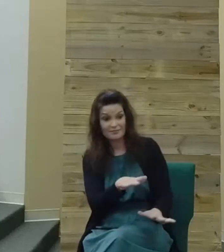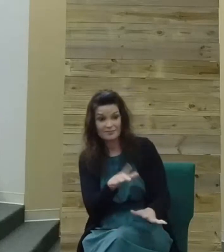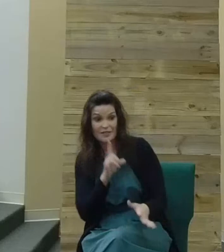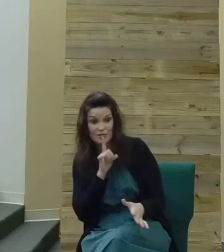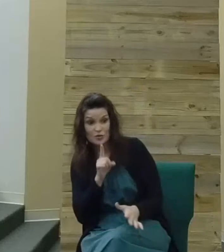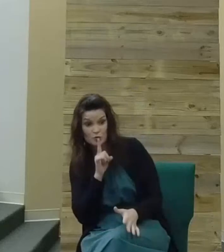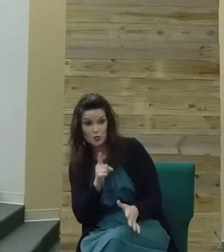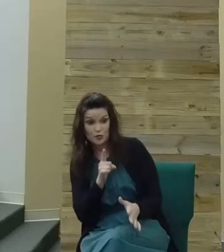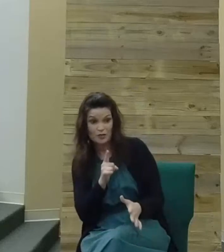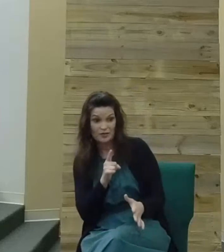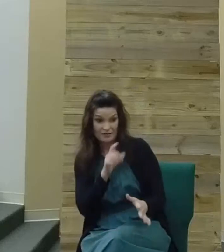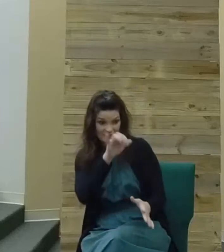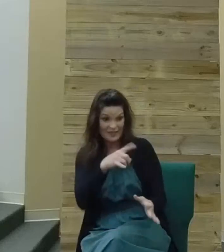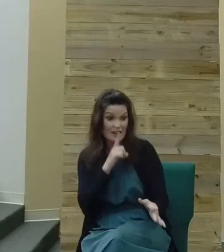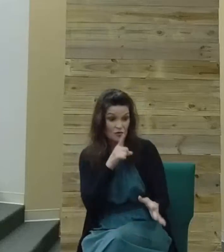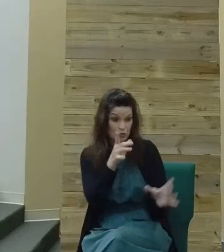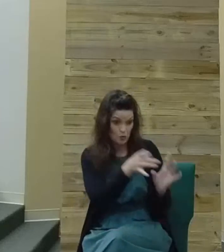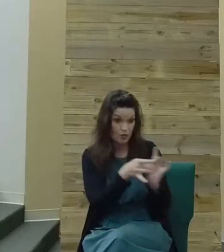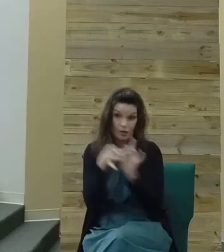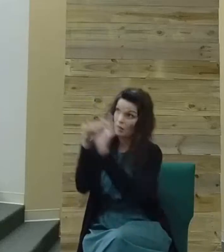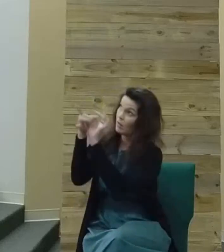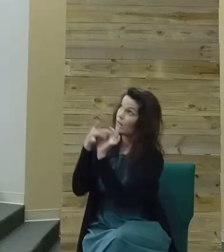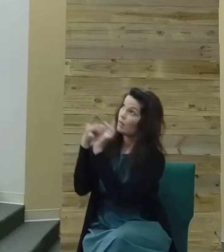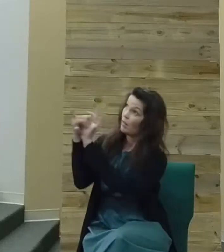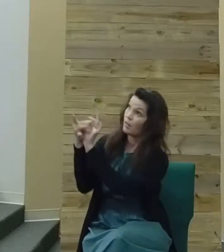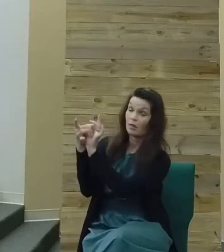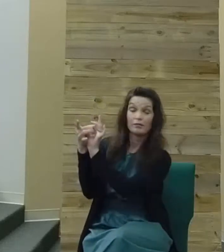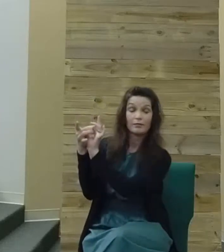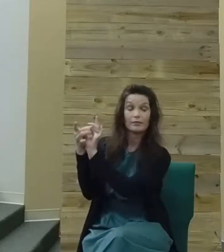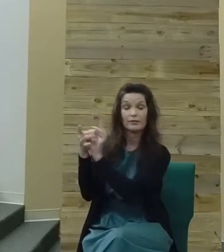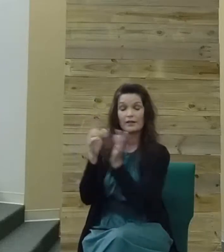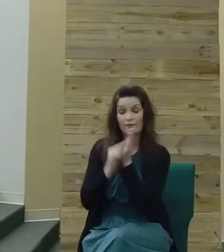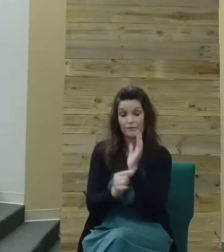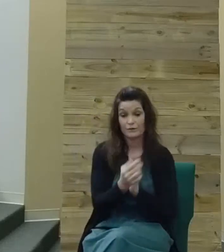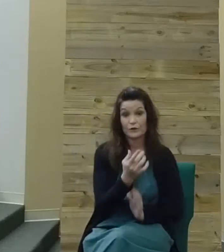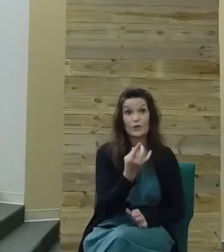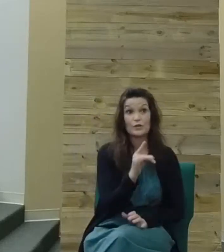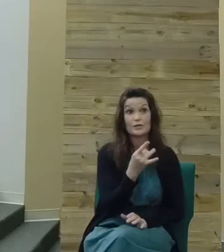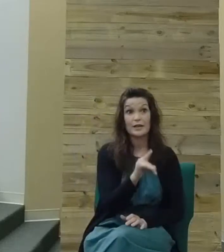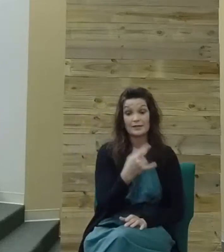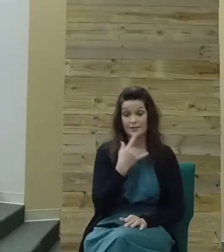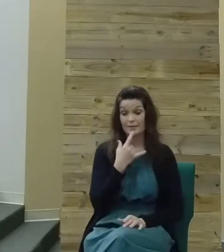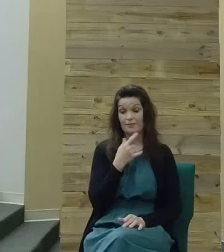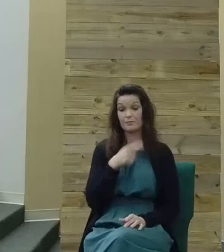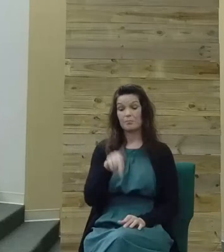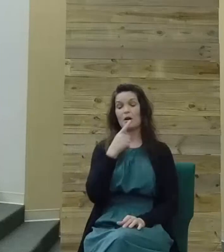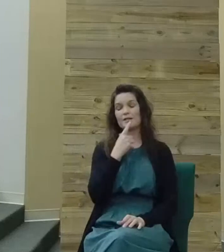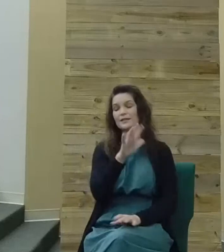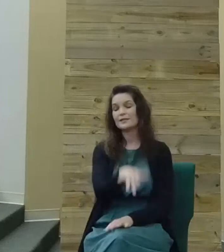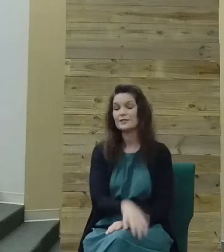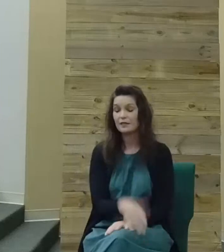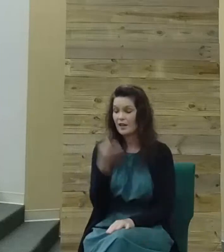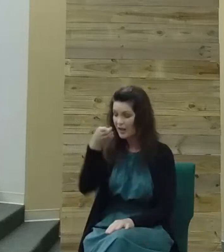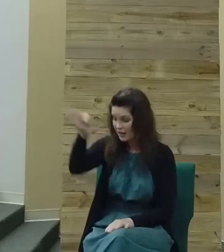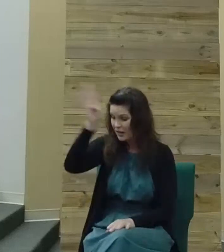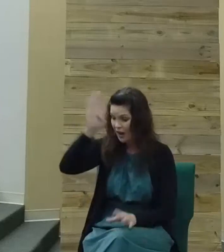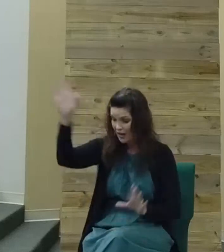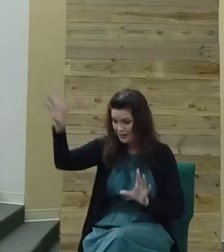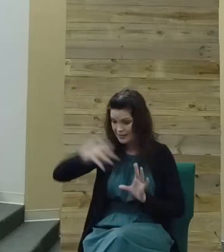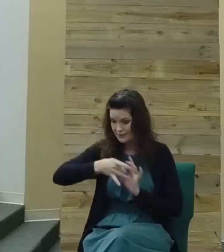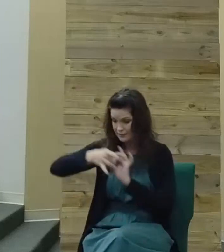that reconciliation brings you to God. In verse 18, Paul says that God